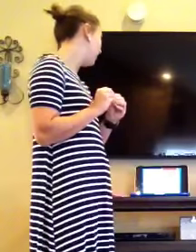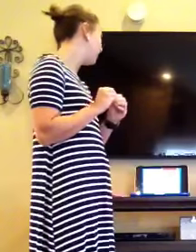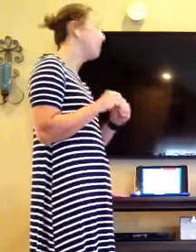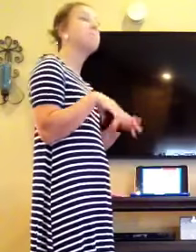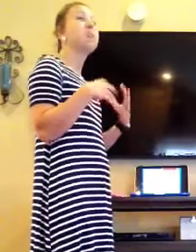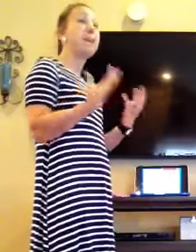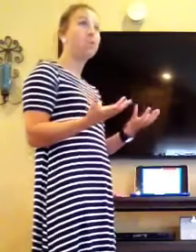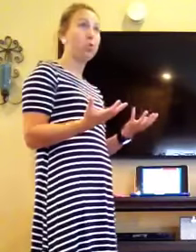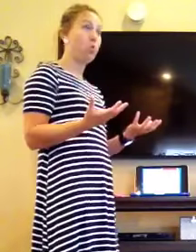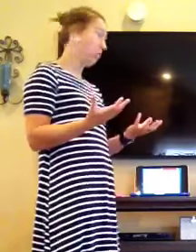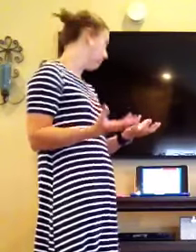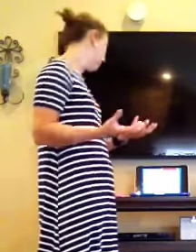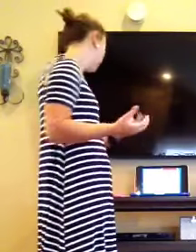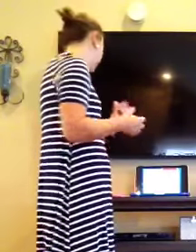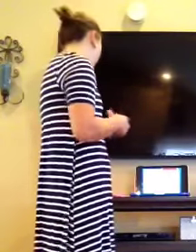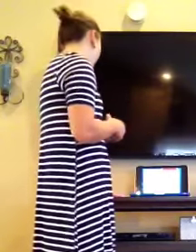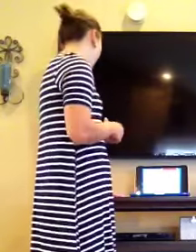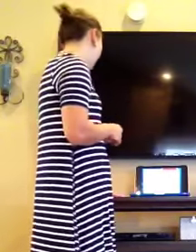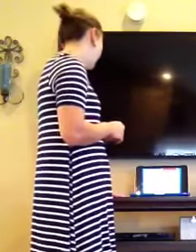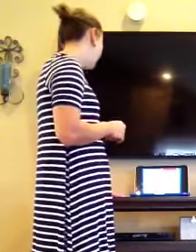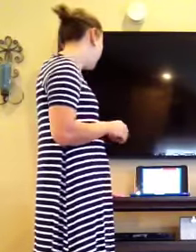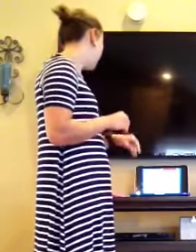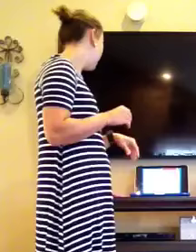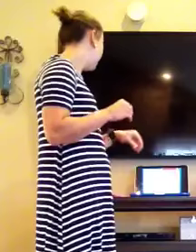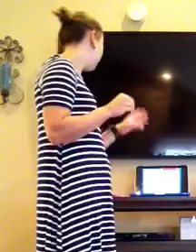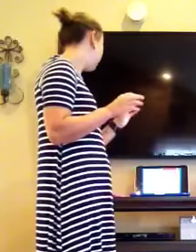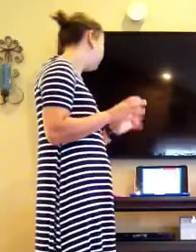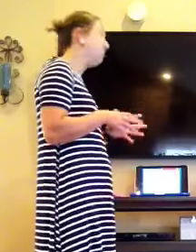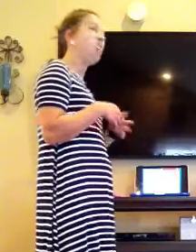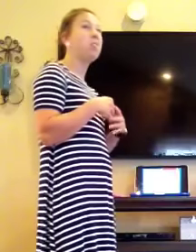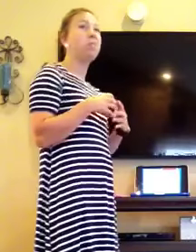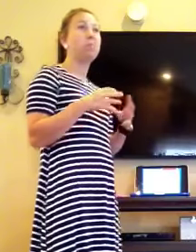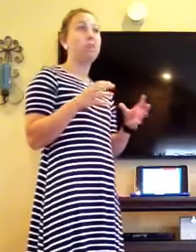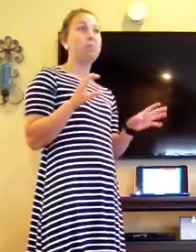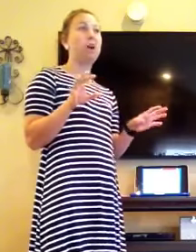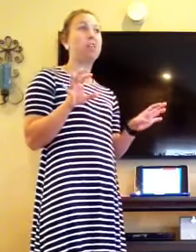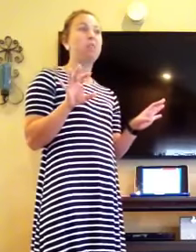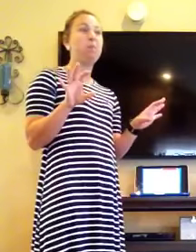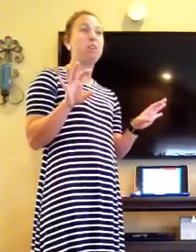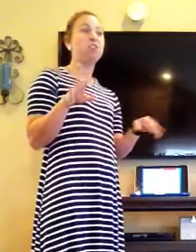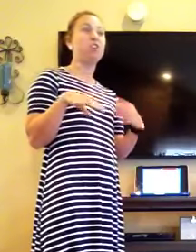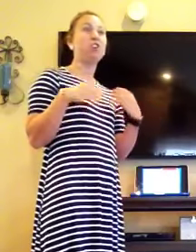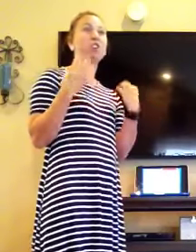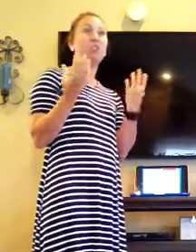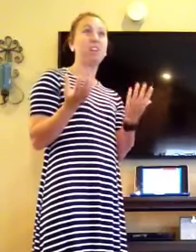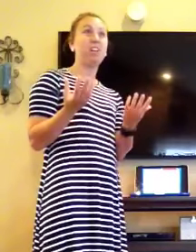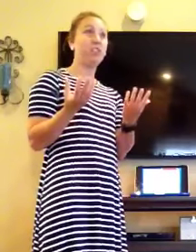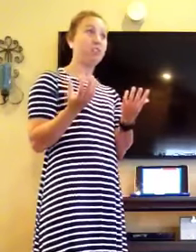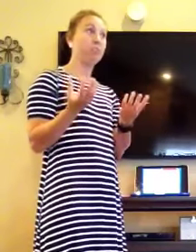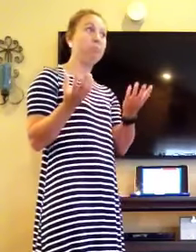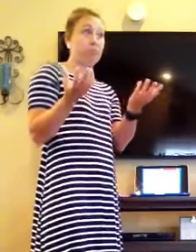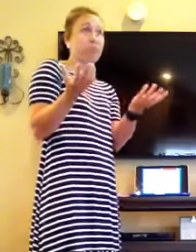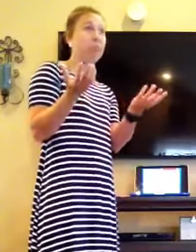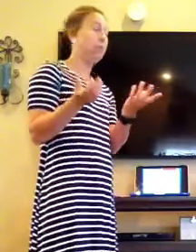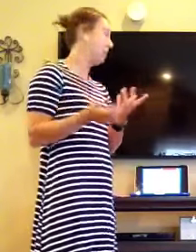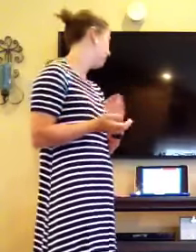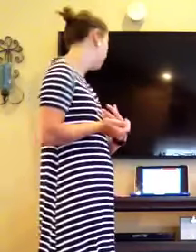routines and chores, and they can kind of be in charge of the classroom community, the